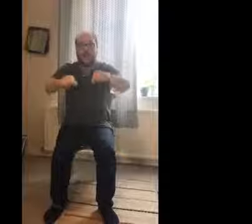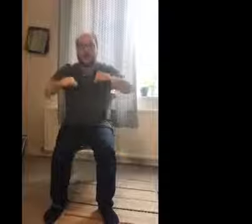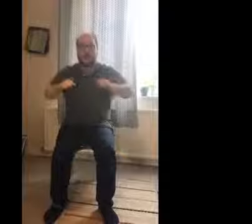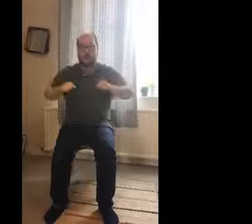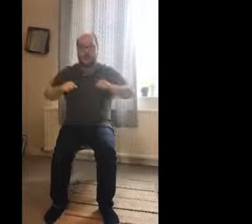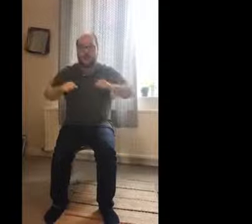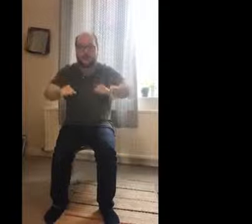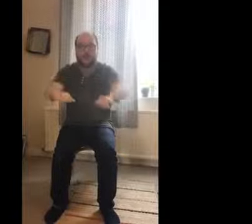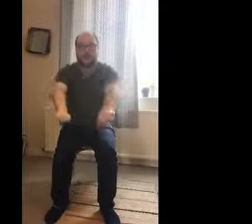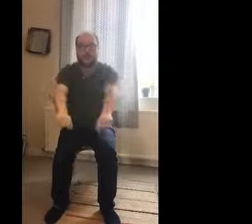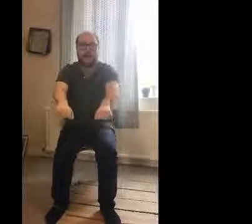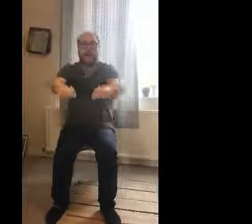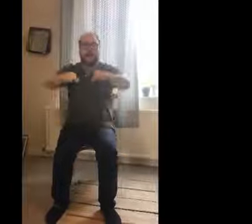rowing. Here we go.